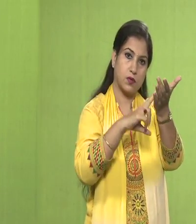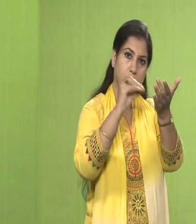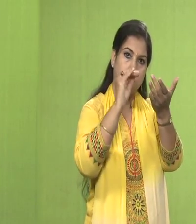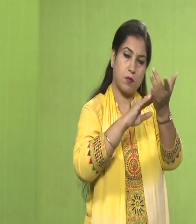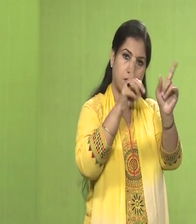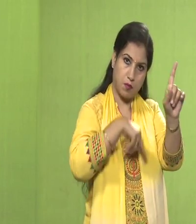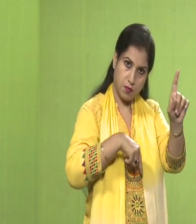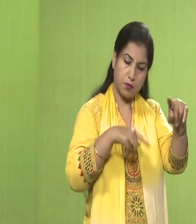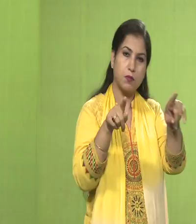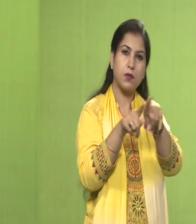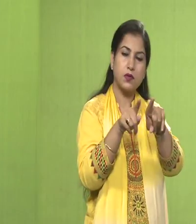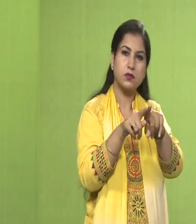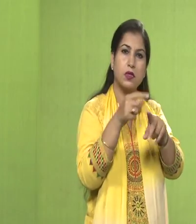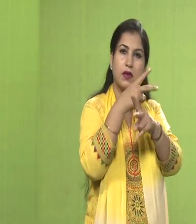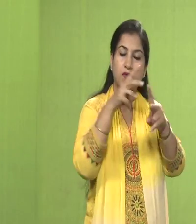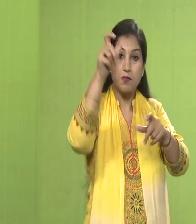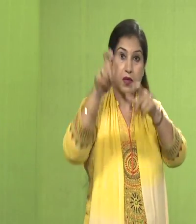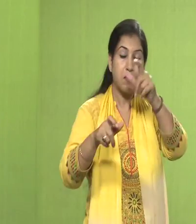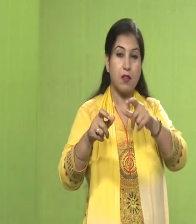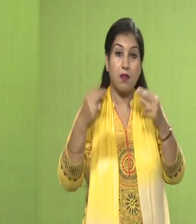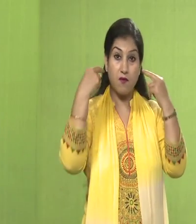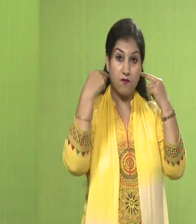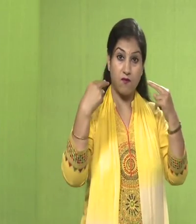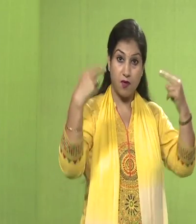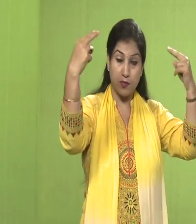and the work of great astronomers.